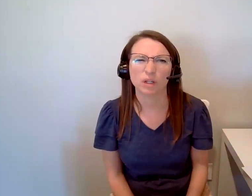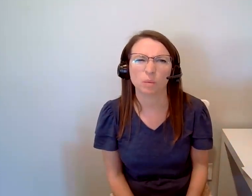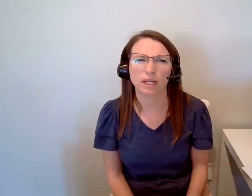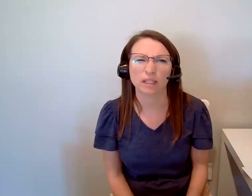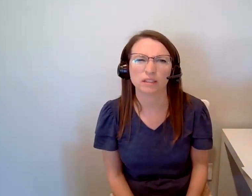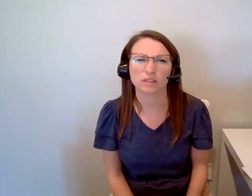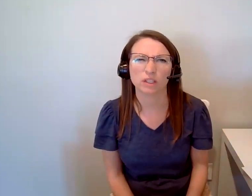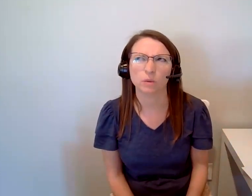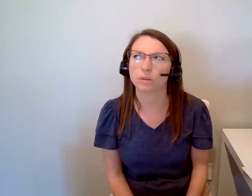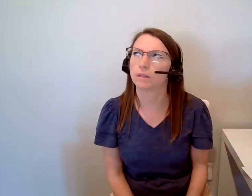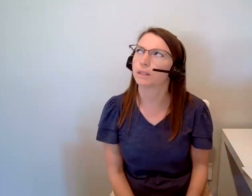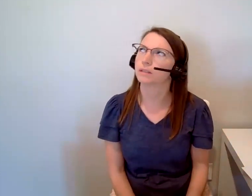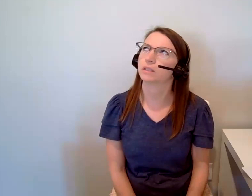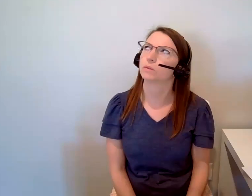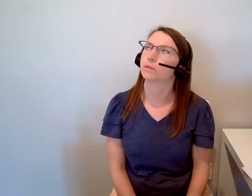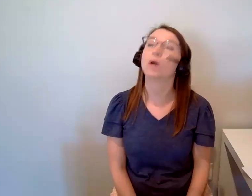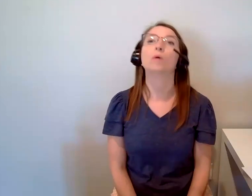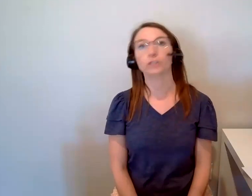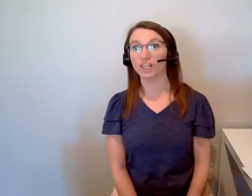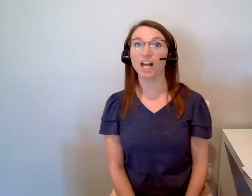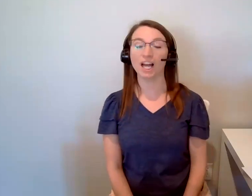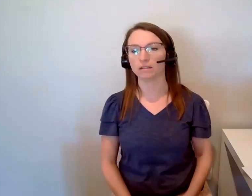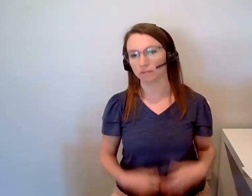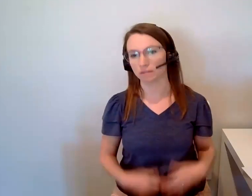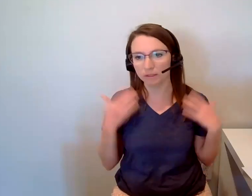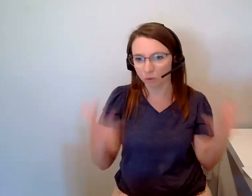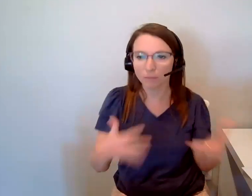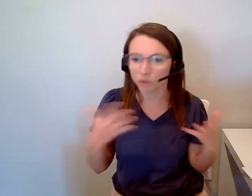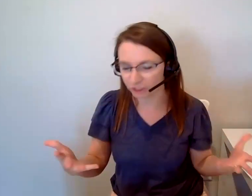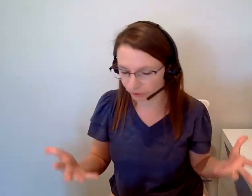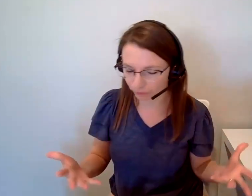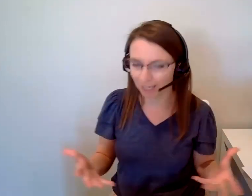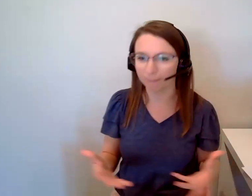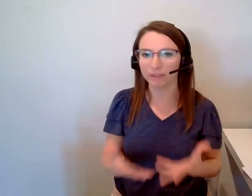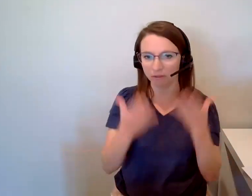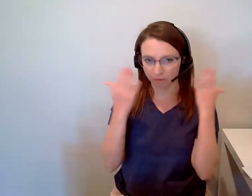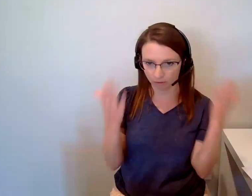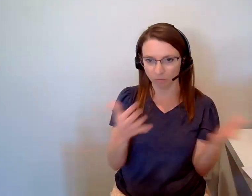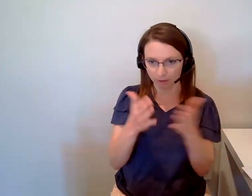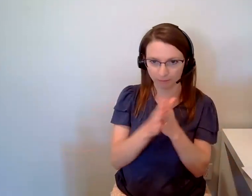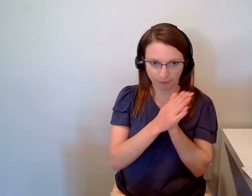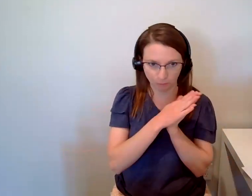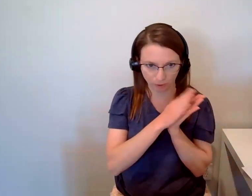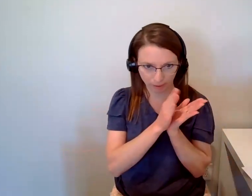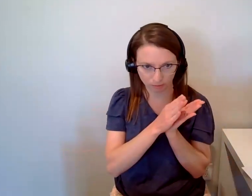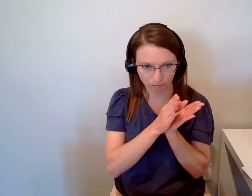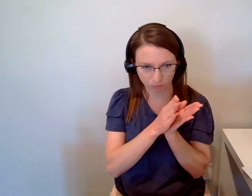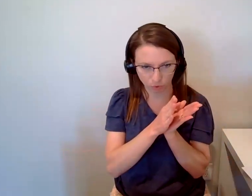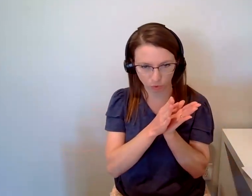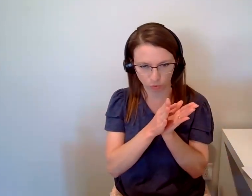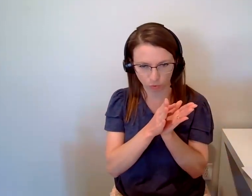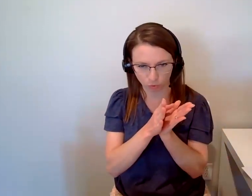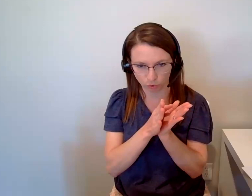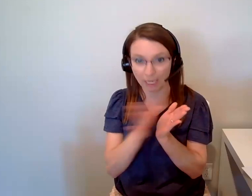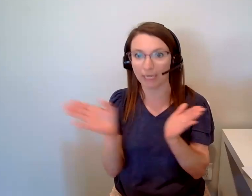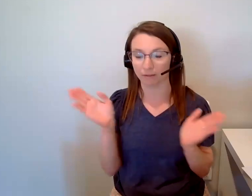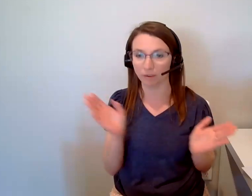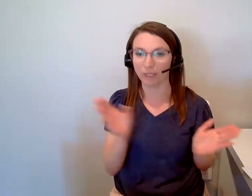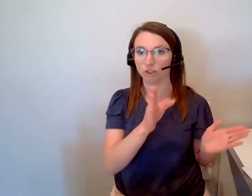July, July. Oh, July. It's normal to do that, but you do want to be more like July. Okay,